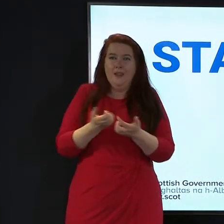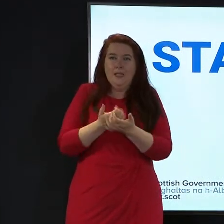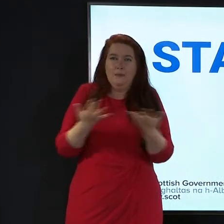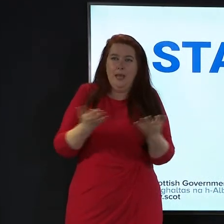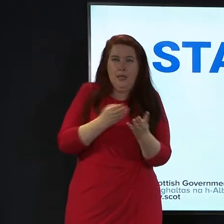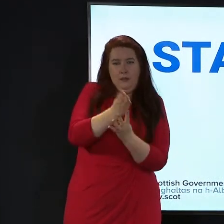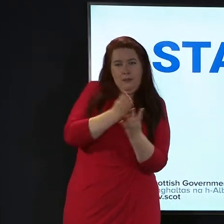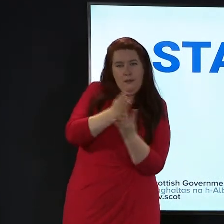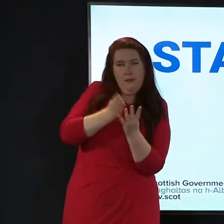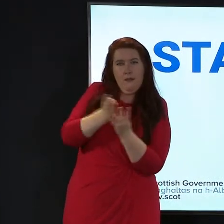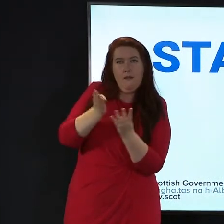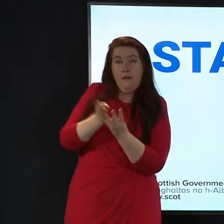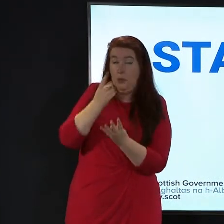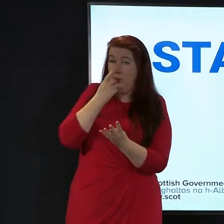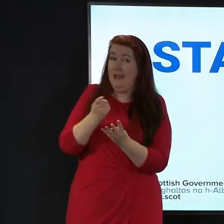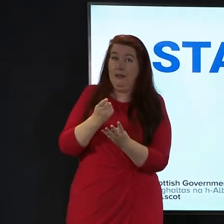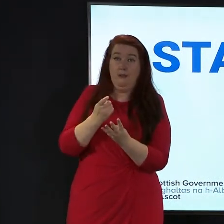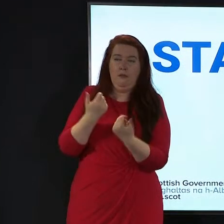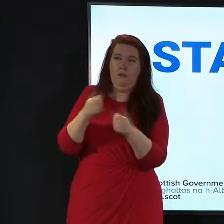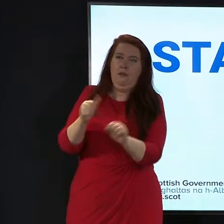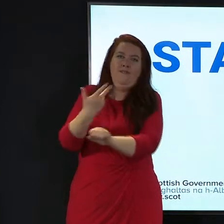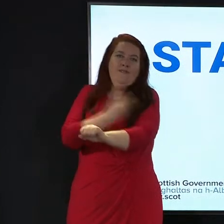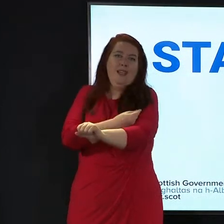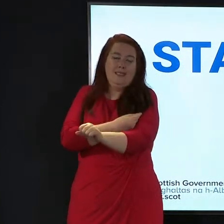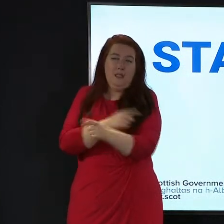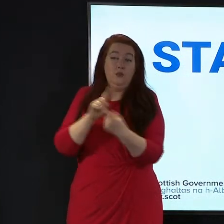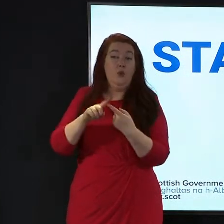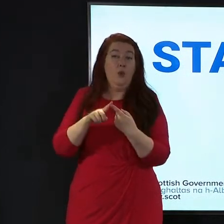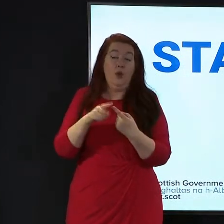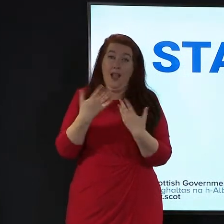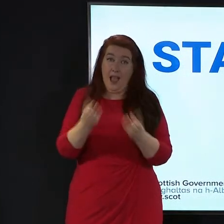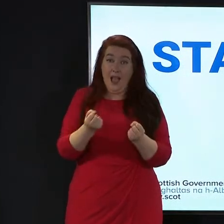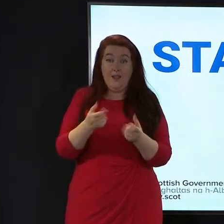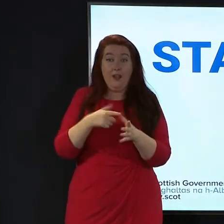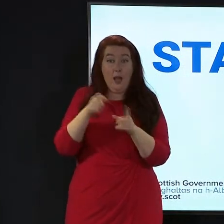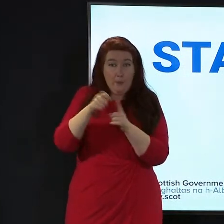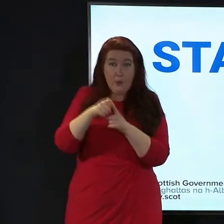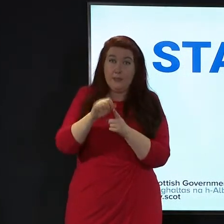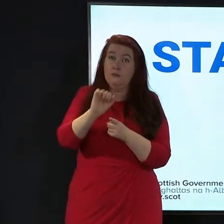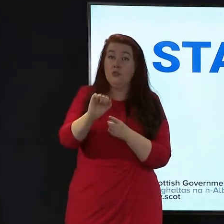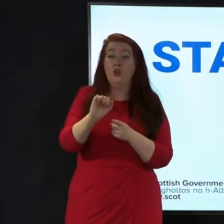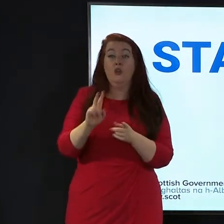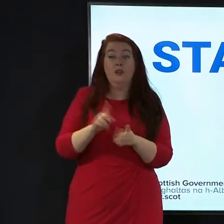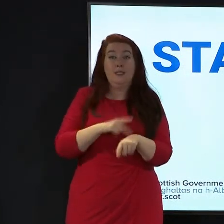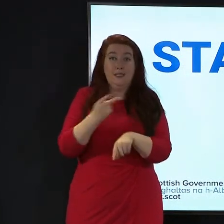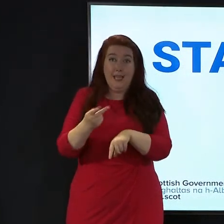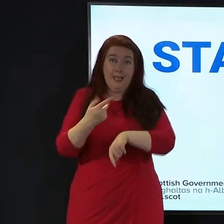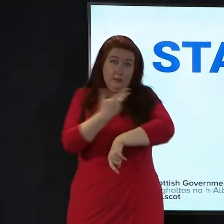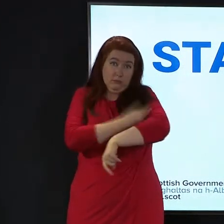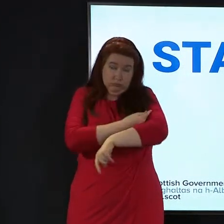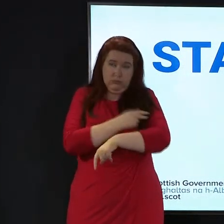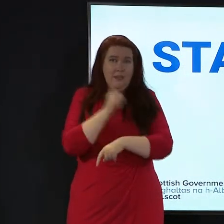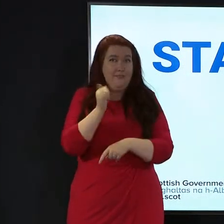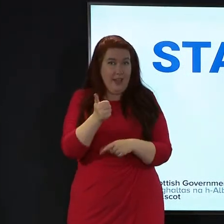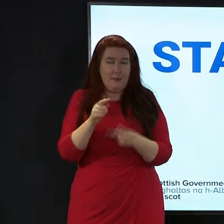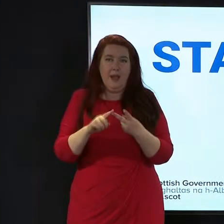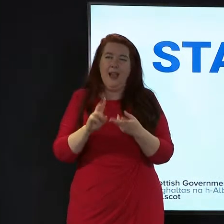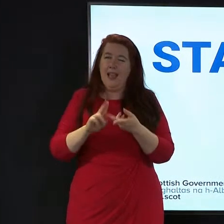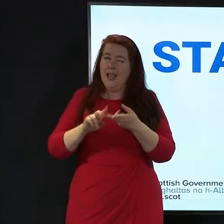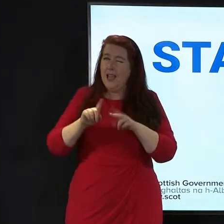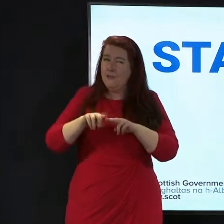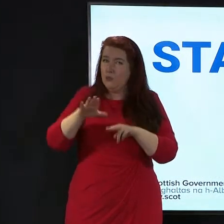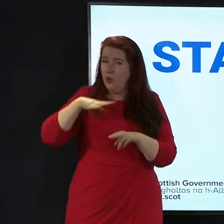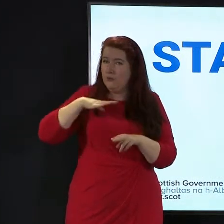as possible. So if you've got an appointment for your second dose and you're happy with that appointment, turn up. But if it is a bit after the 8-week